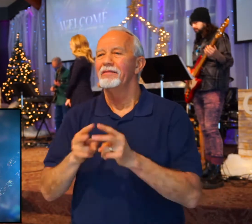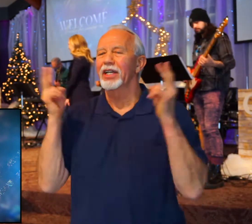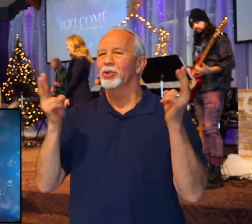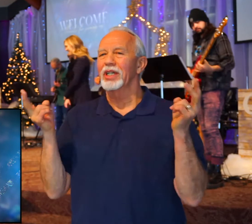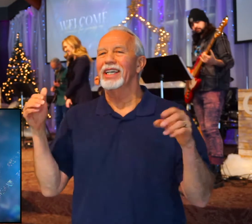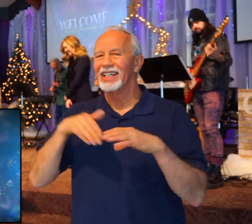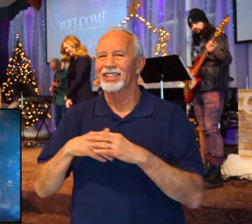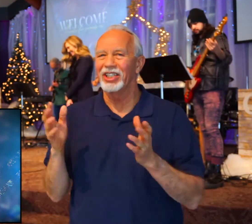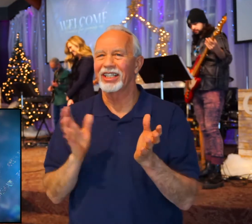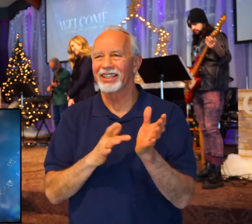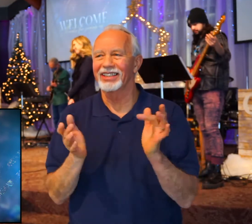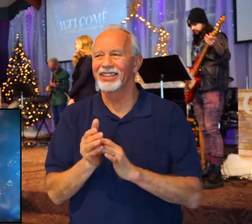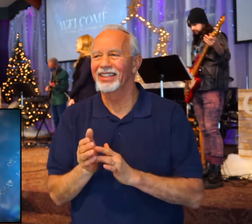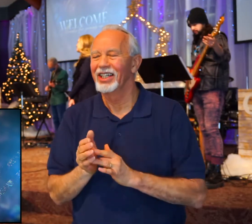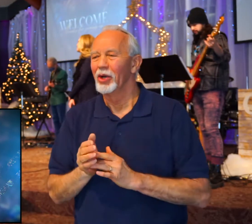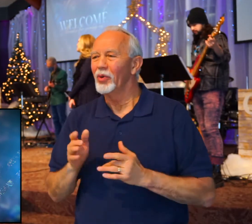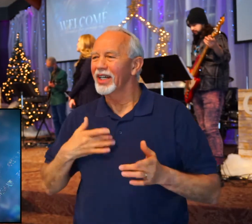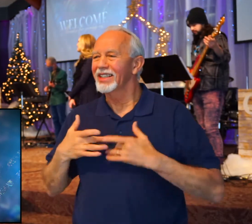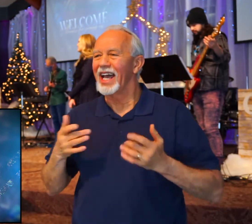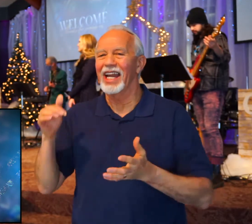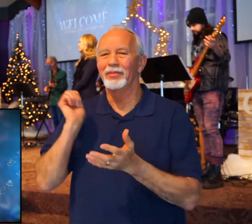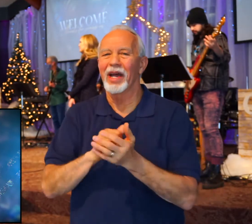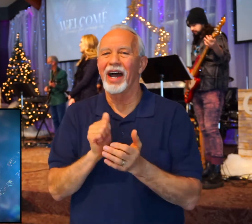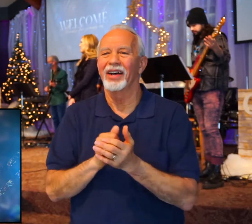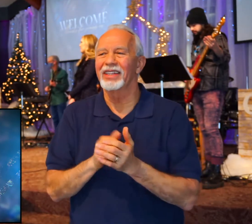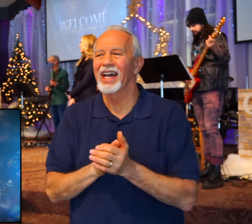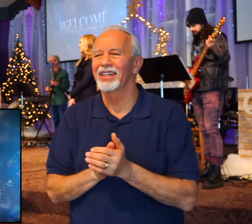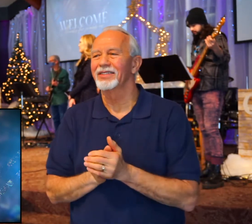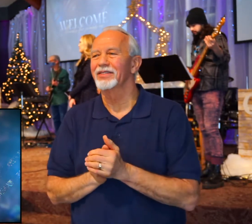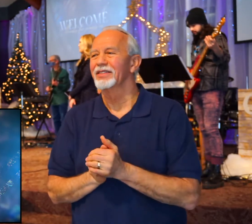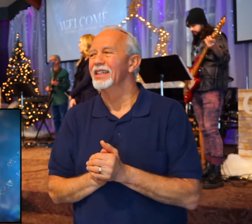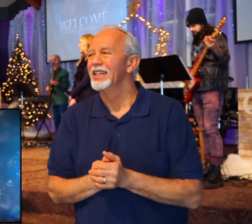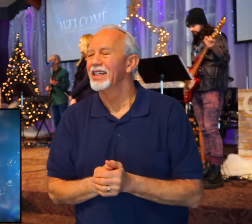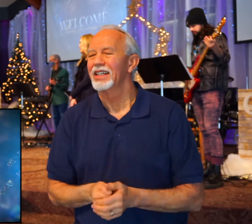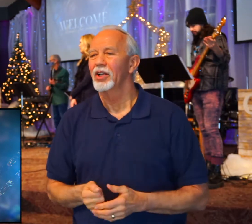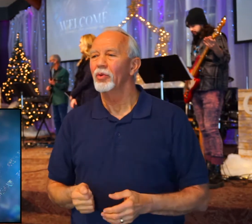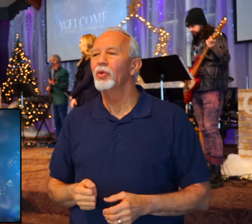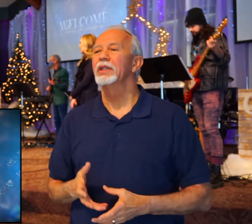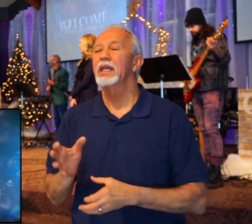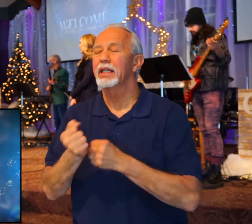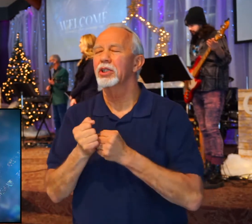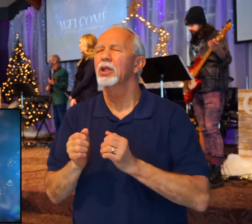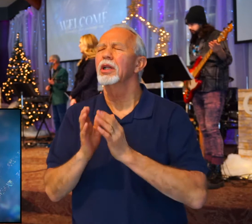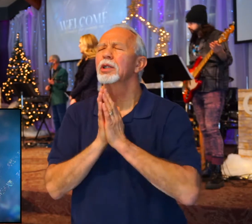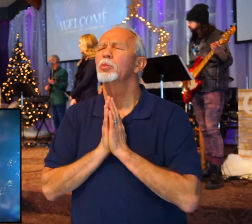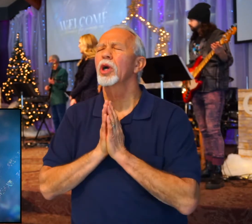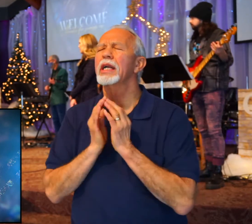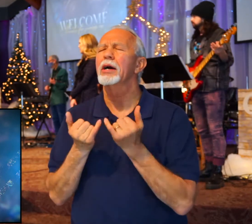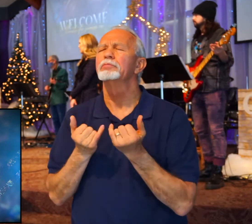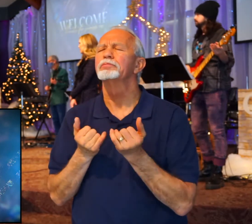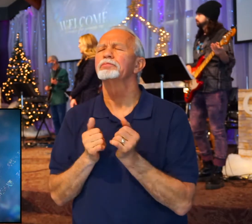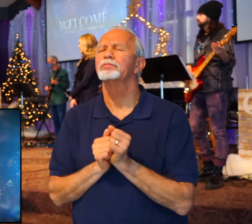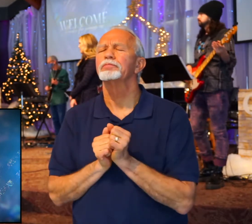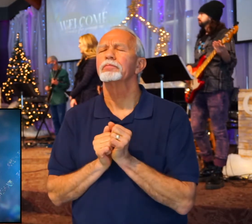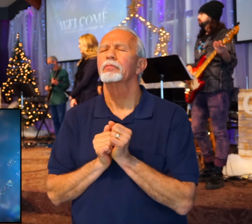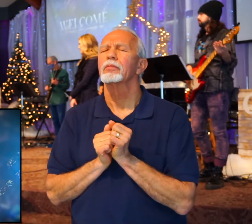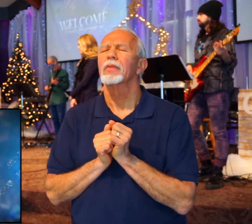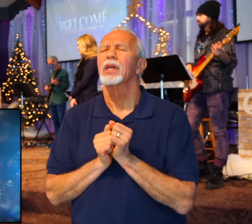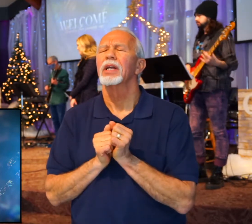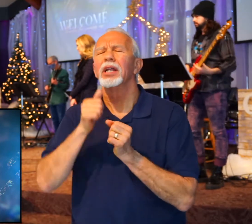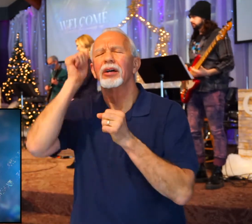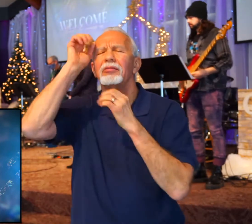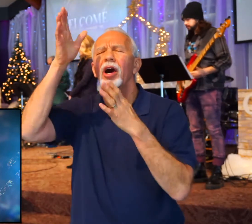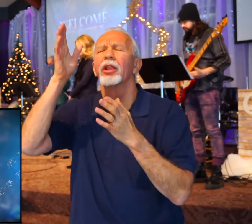looking forward to that. We got to pull together a great multitude plus you. And let's take this to the Lord in prayer right now, shall we? Let's pray.